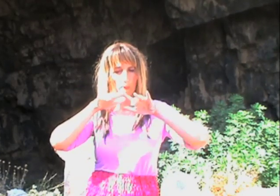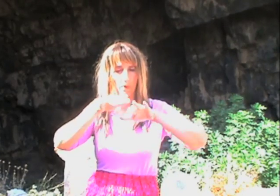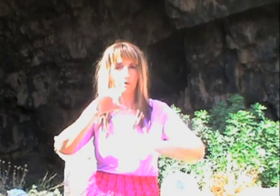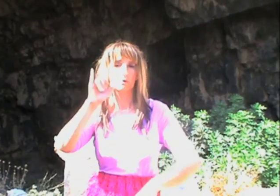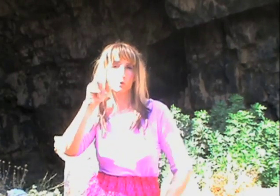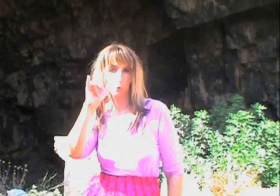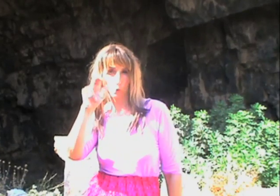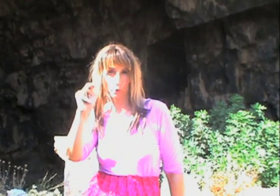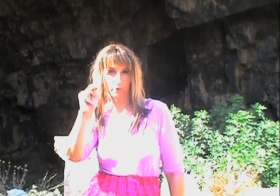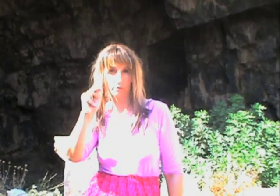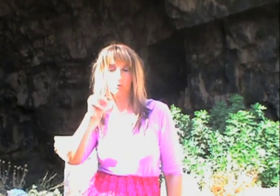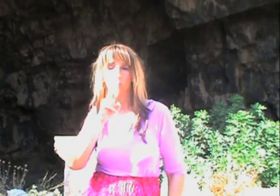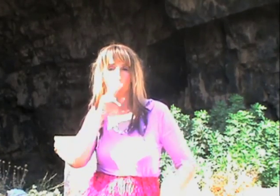this area and trickle out.